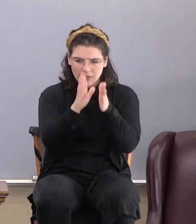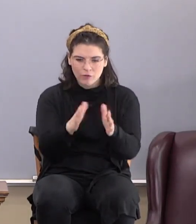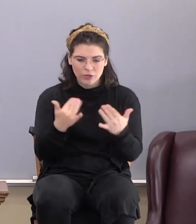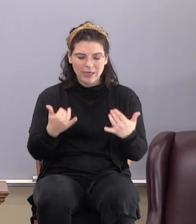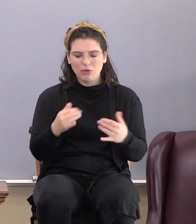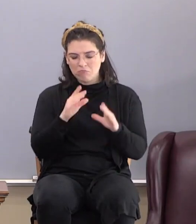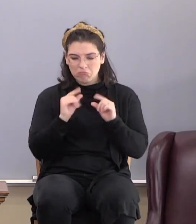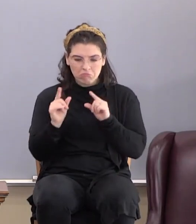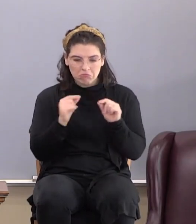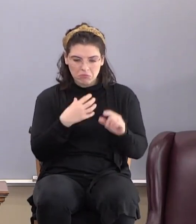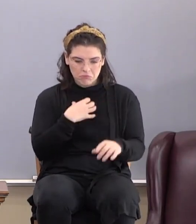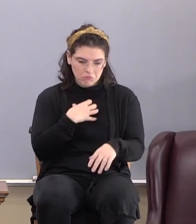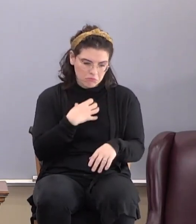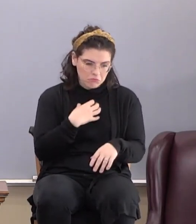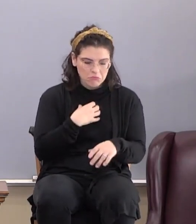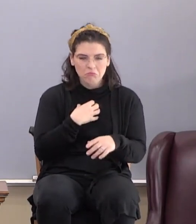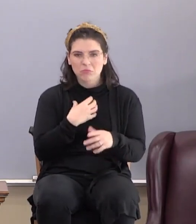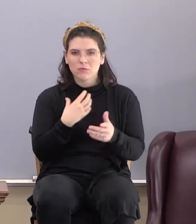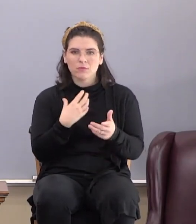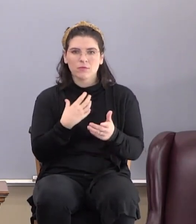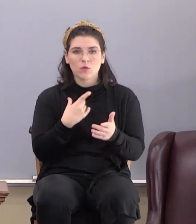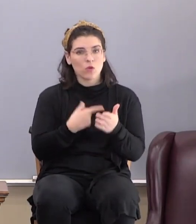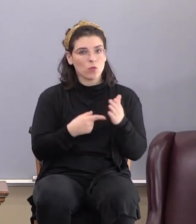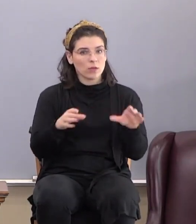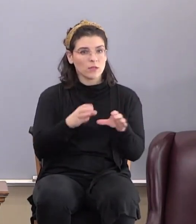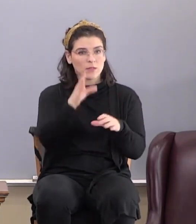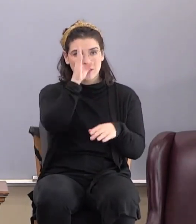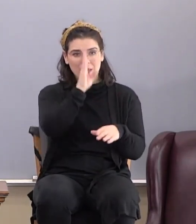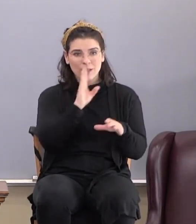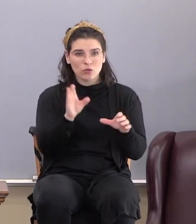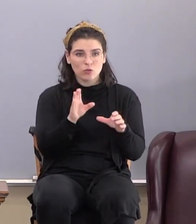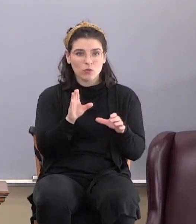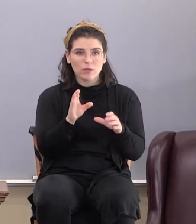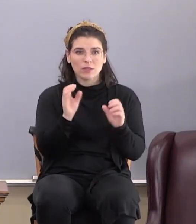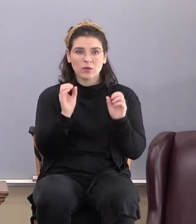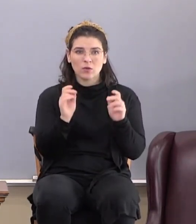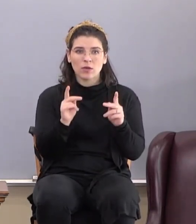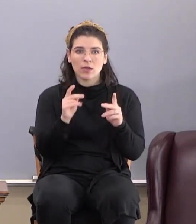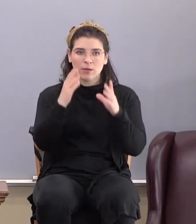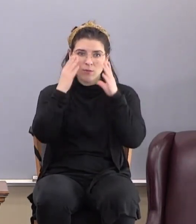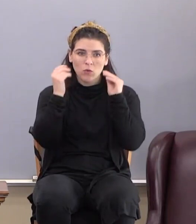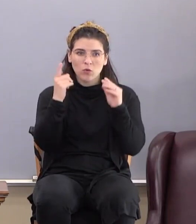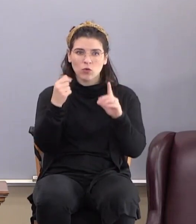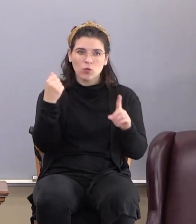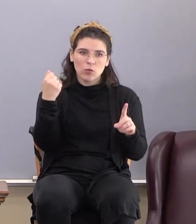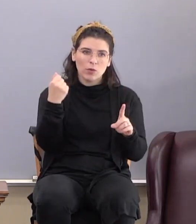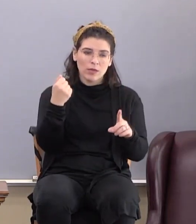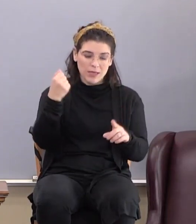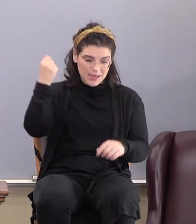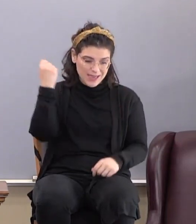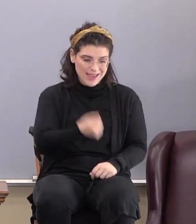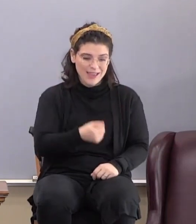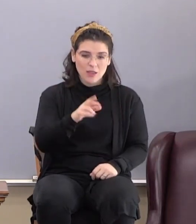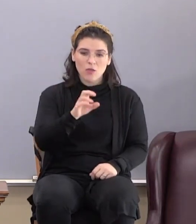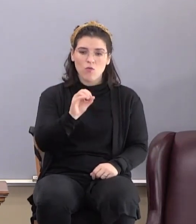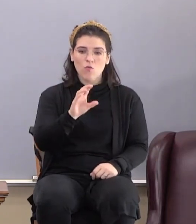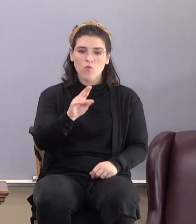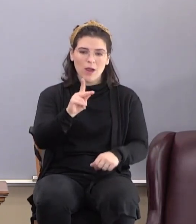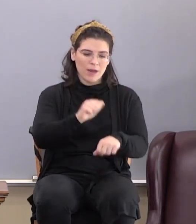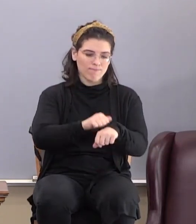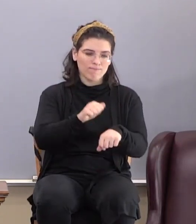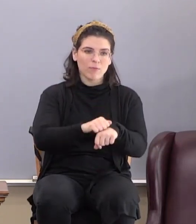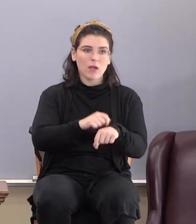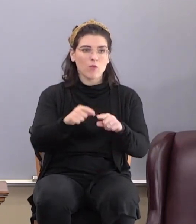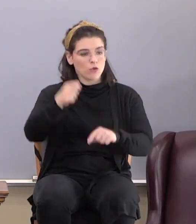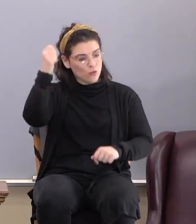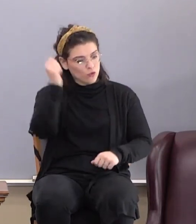audacity to murmur and complain. So what does God do? God says, okay, Moses, you hit the rock, and when you strike that rock, water's